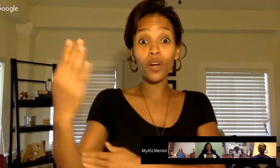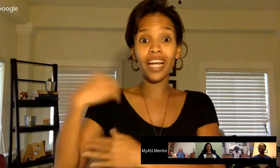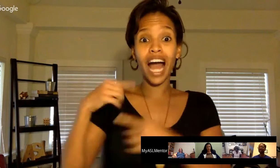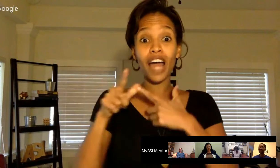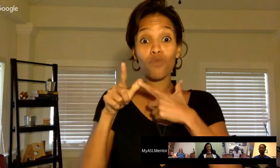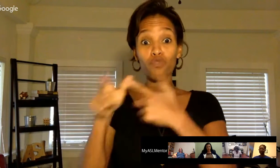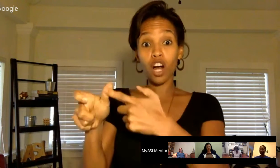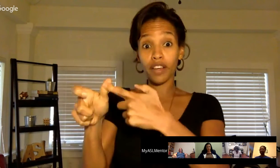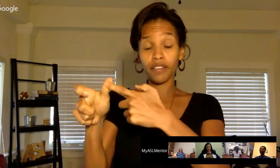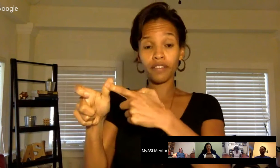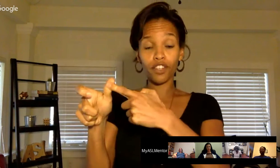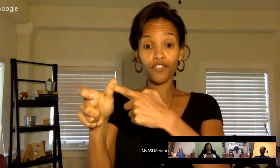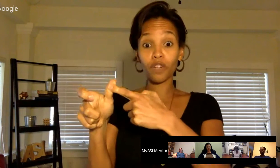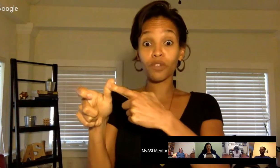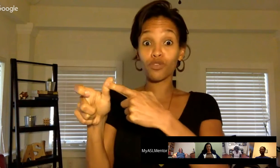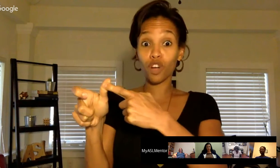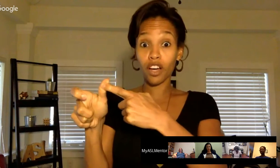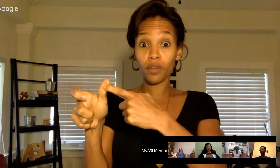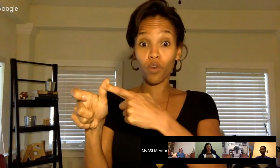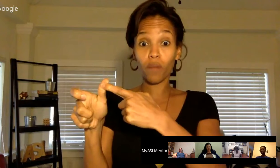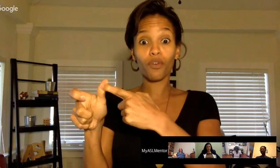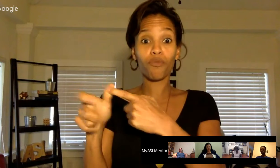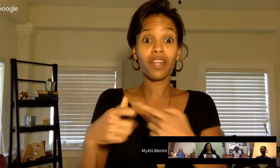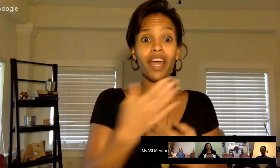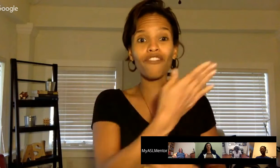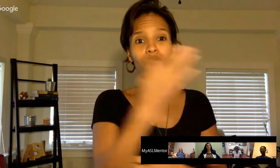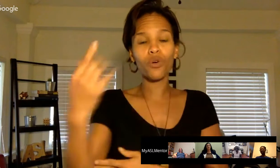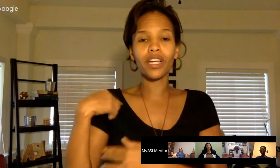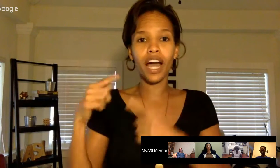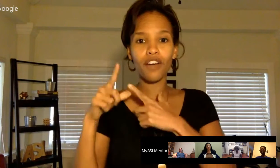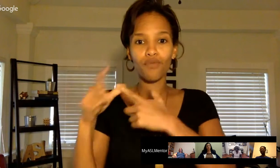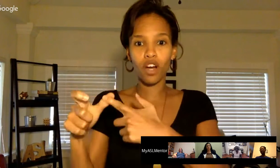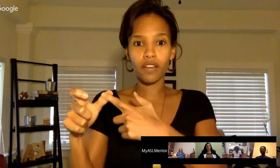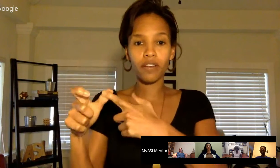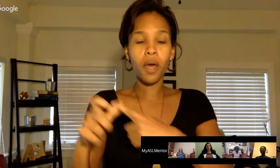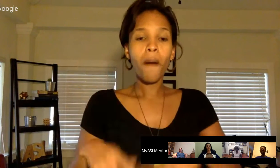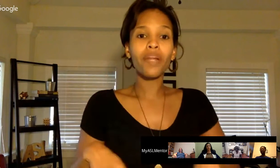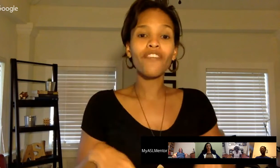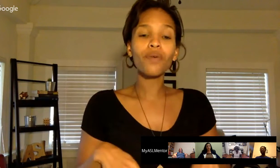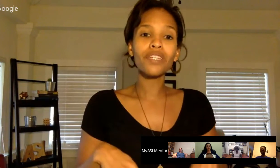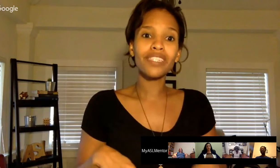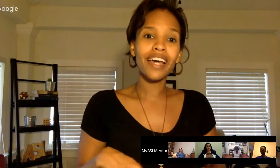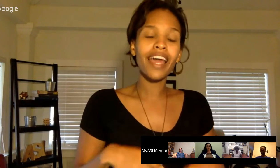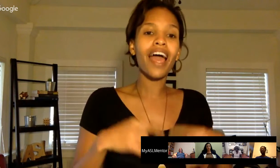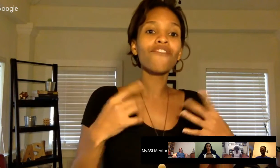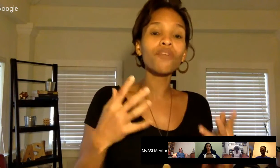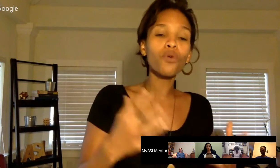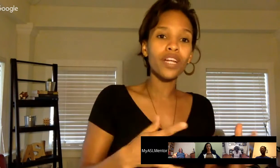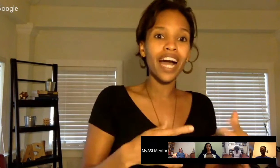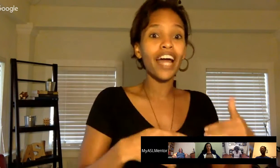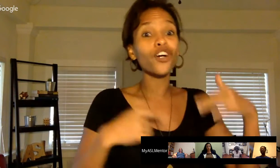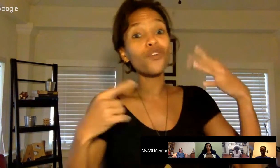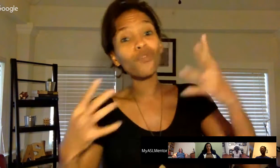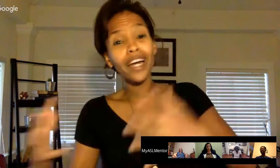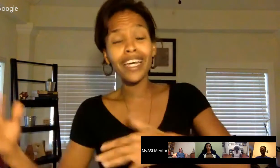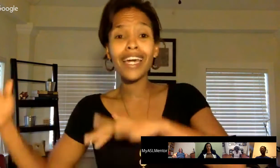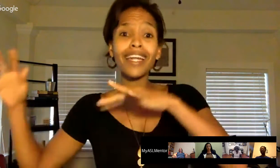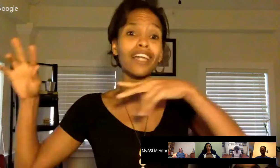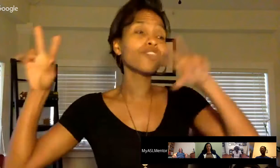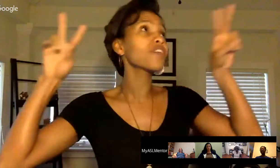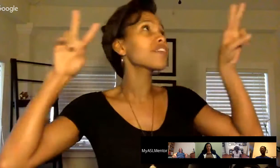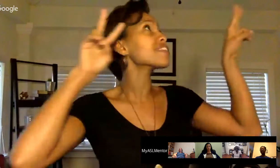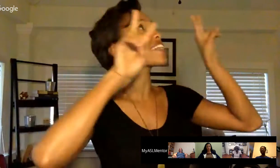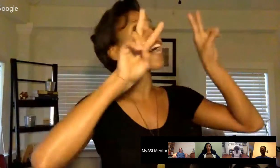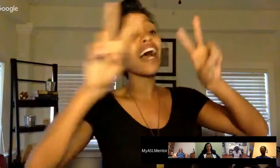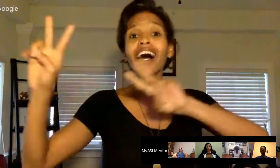every morning I run, the verb is run, one movement. Every morning I run. But if I were to say every morning I go running